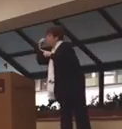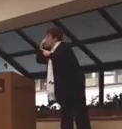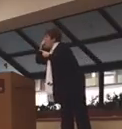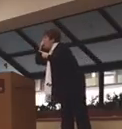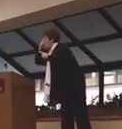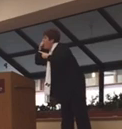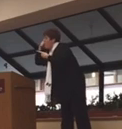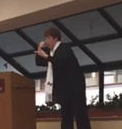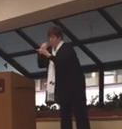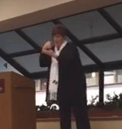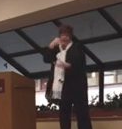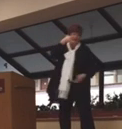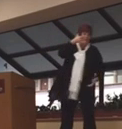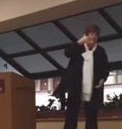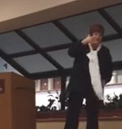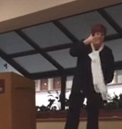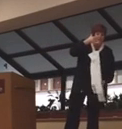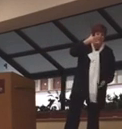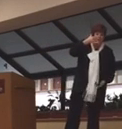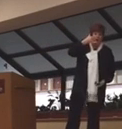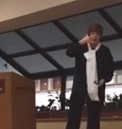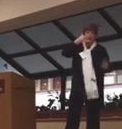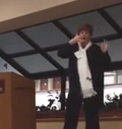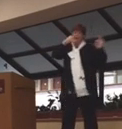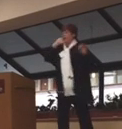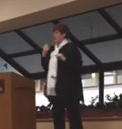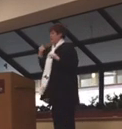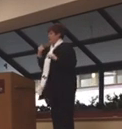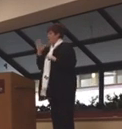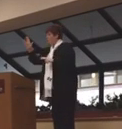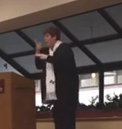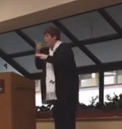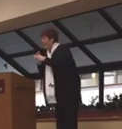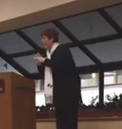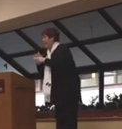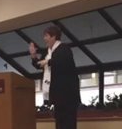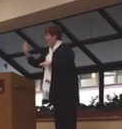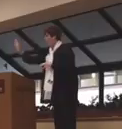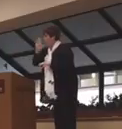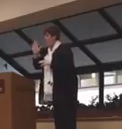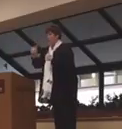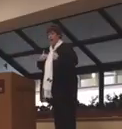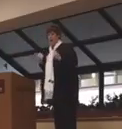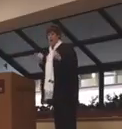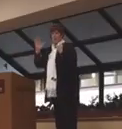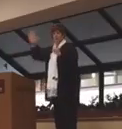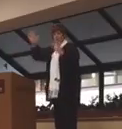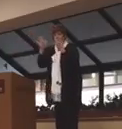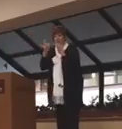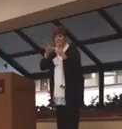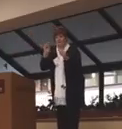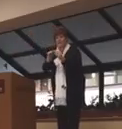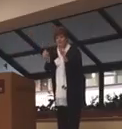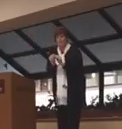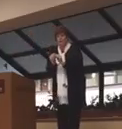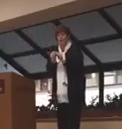ideas. Call her on the phone. Put your name on it. Put